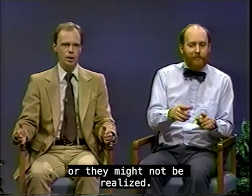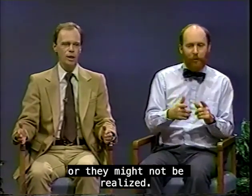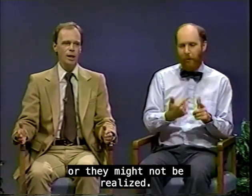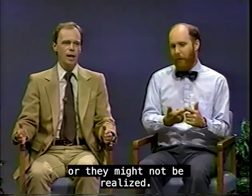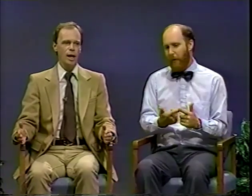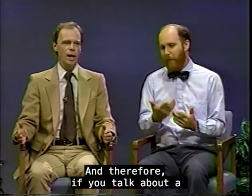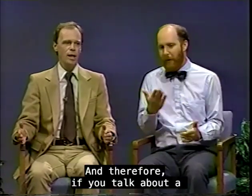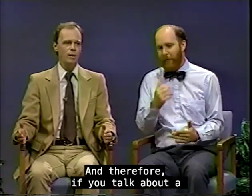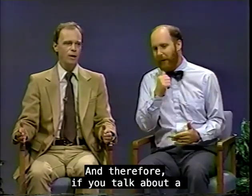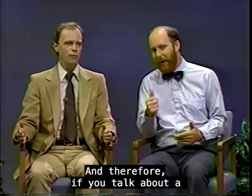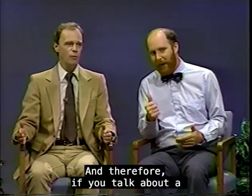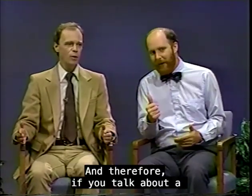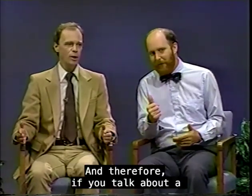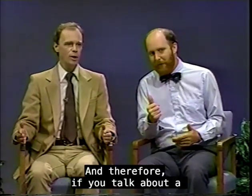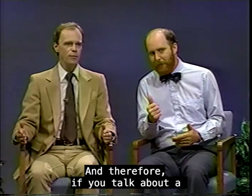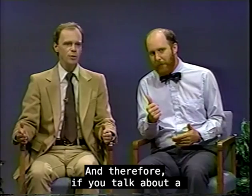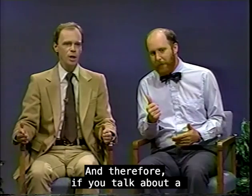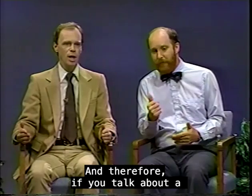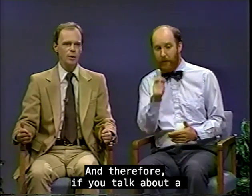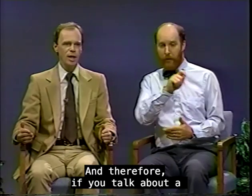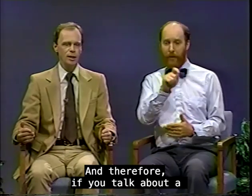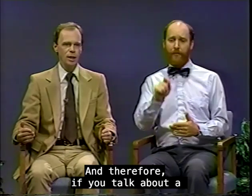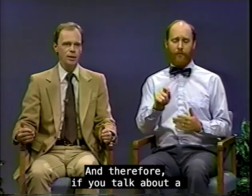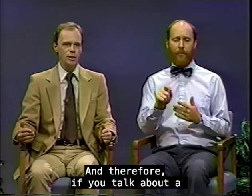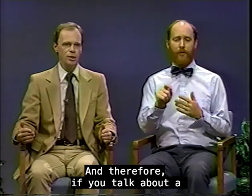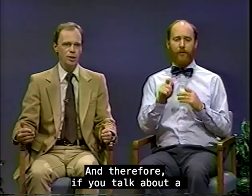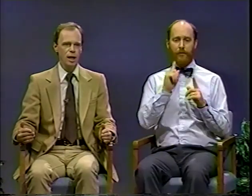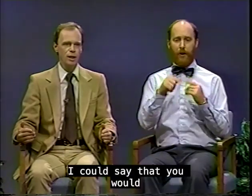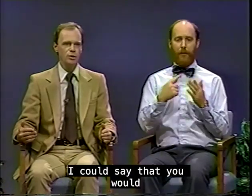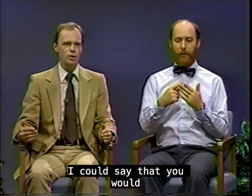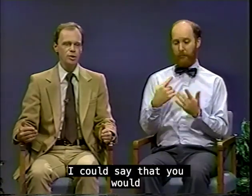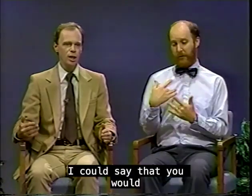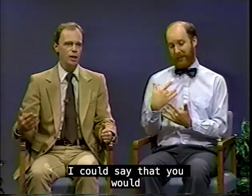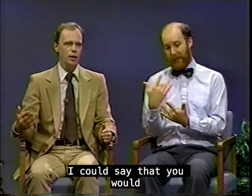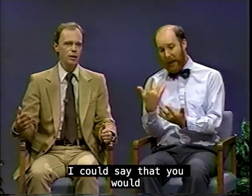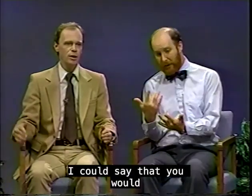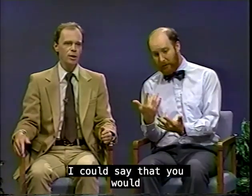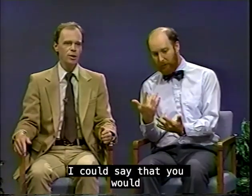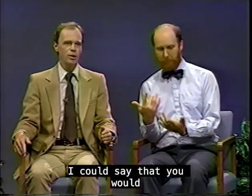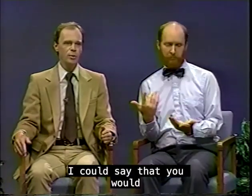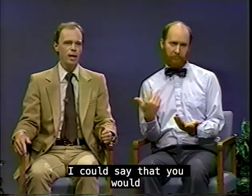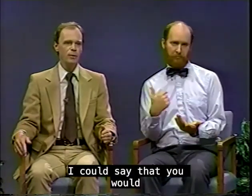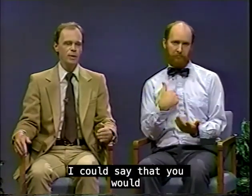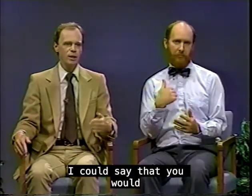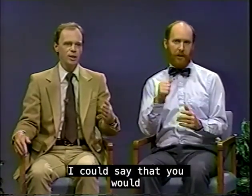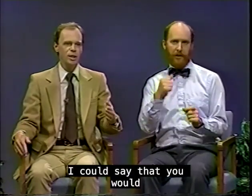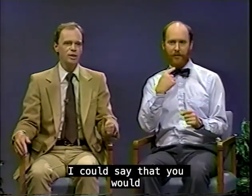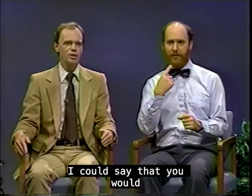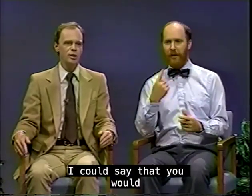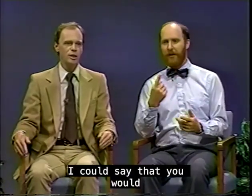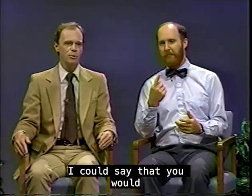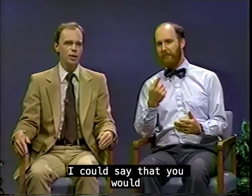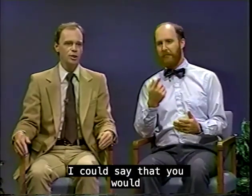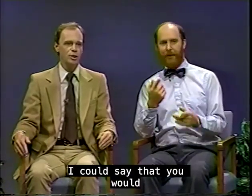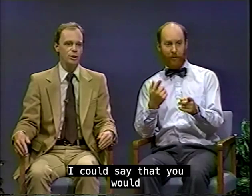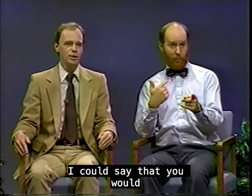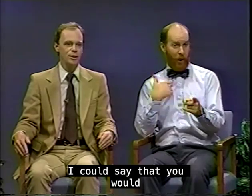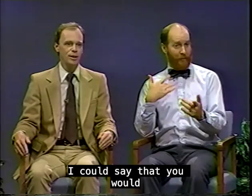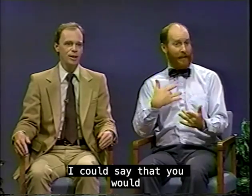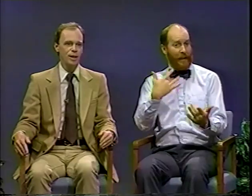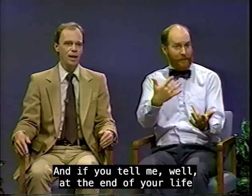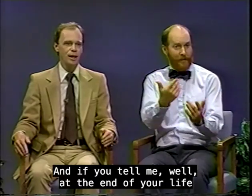realized. And therefore, if you talk about a tendency, I could say that you would have a tendency to get